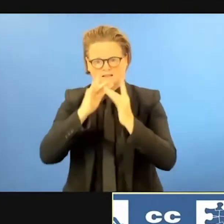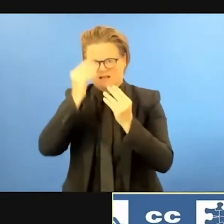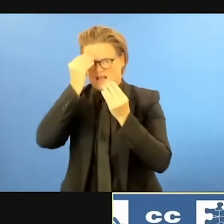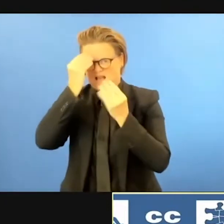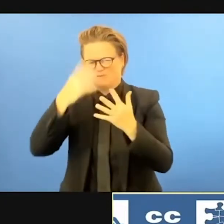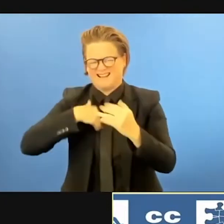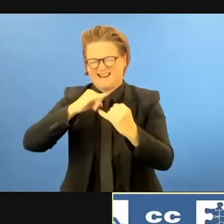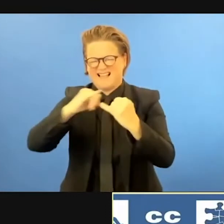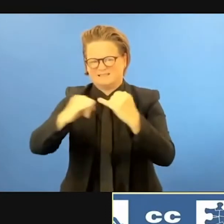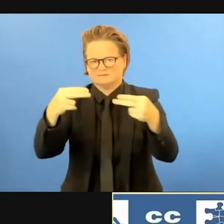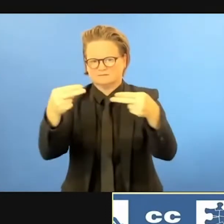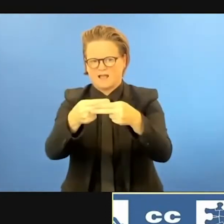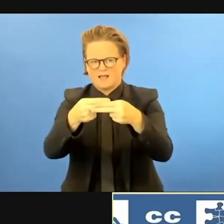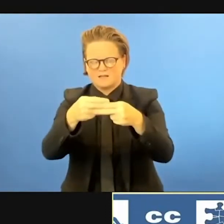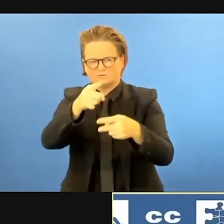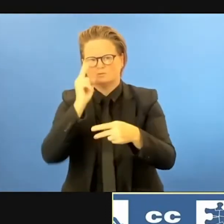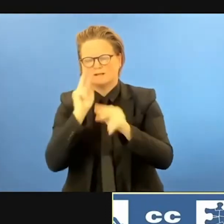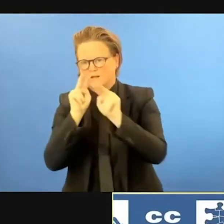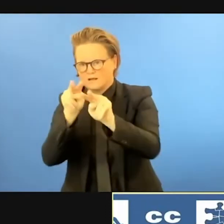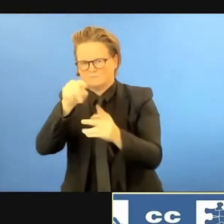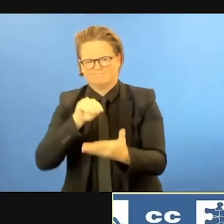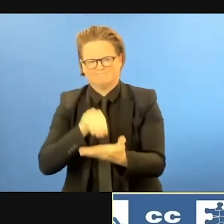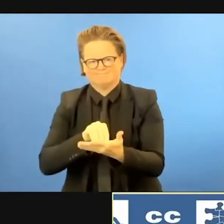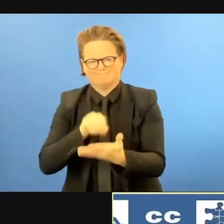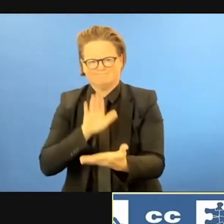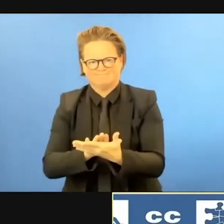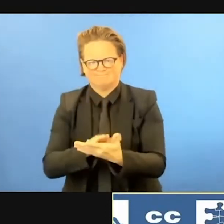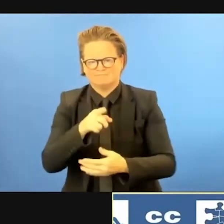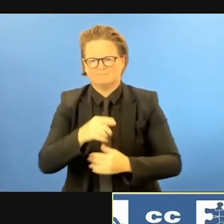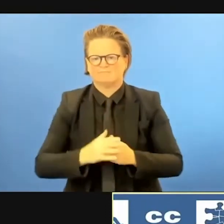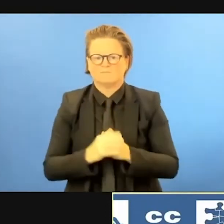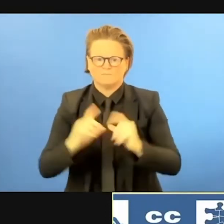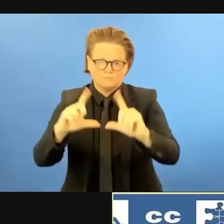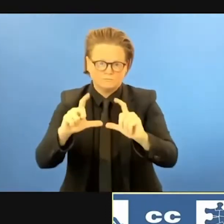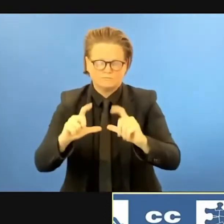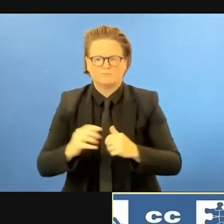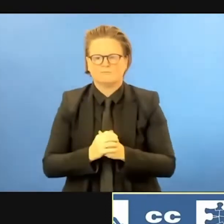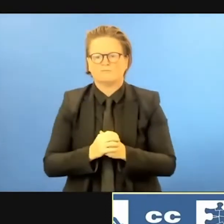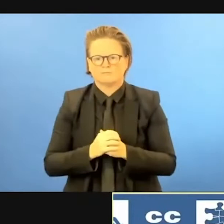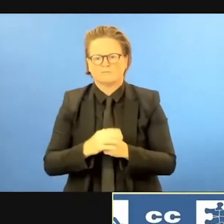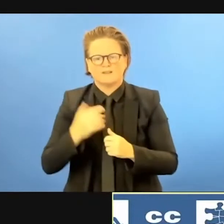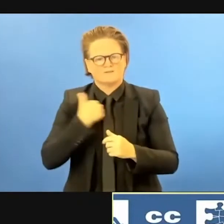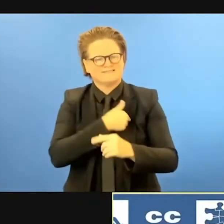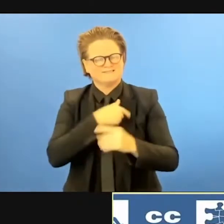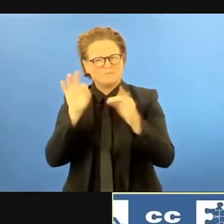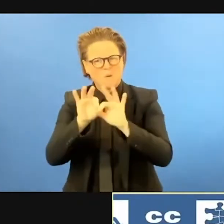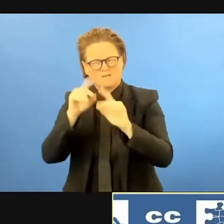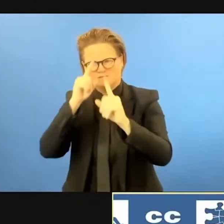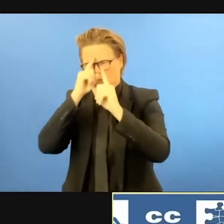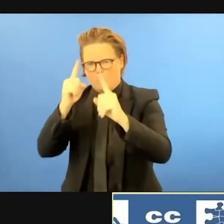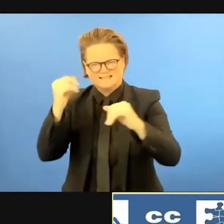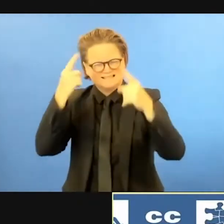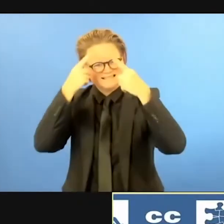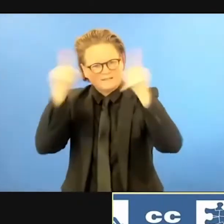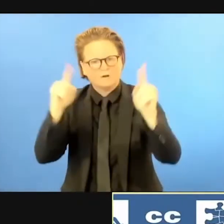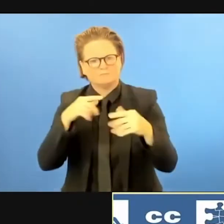the best way to elevate what needs to happen with our colleagues in DPH and through the COVID command is to hear